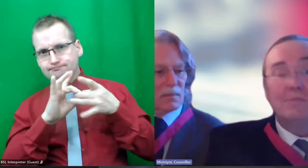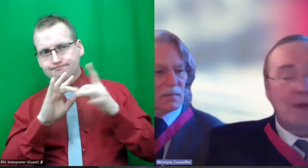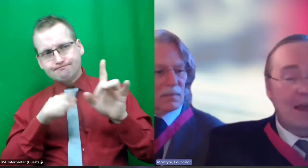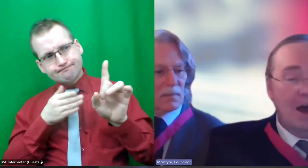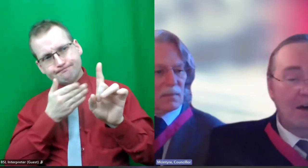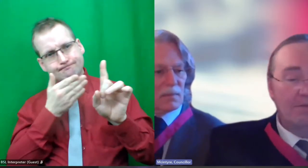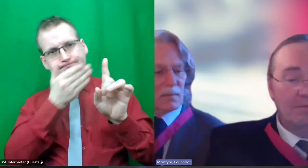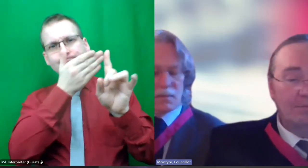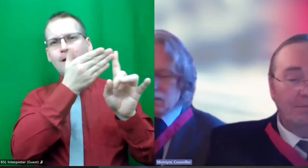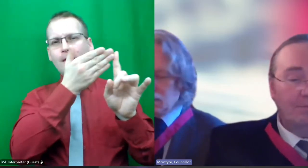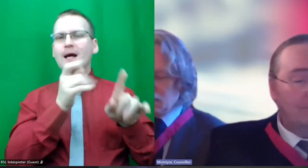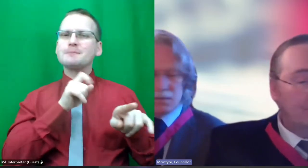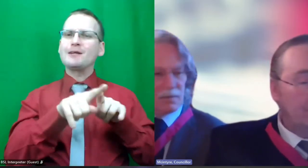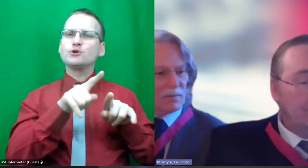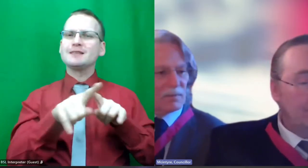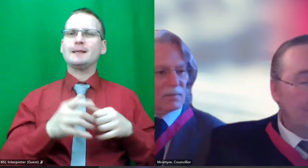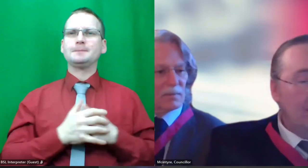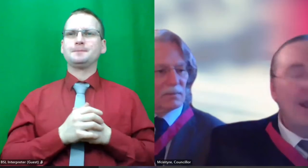specialty they might have.